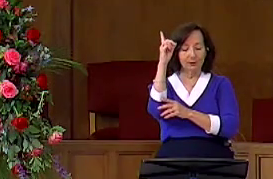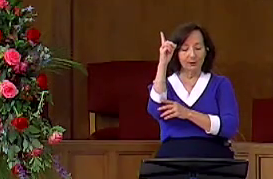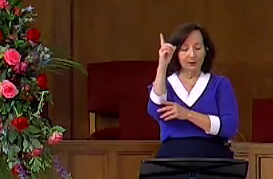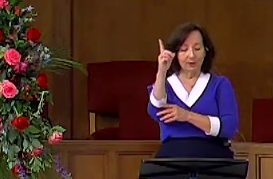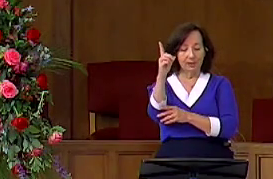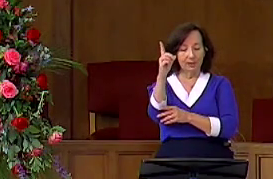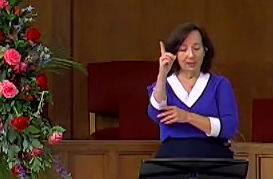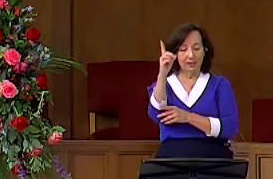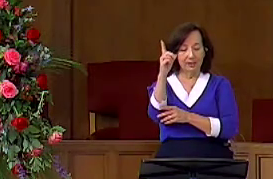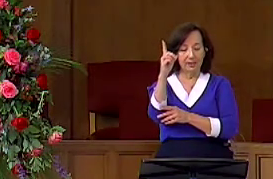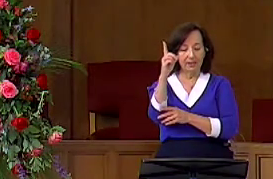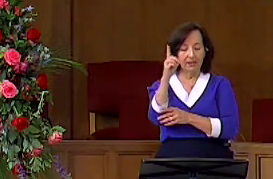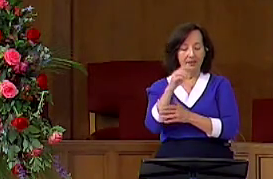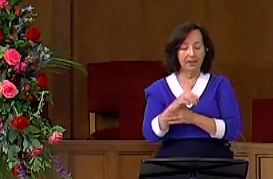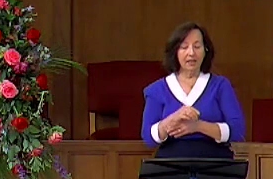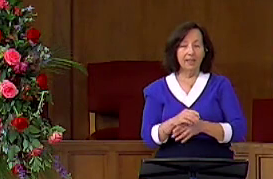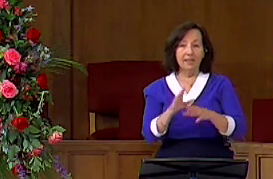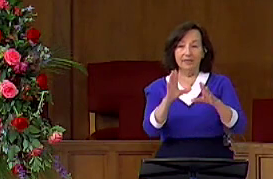beautiful for Thee.